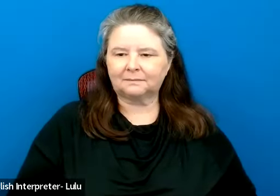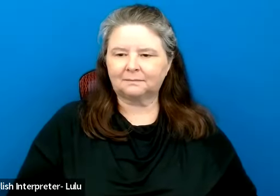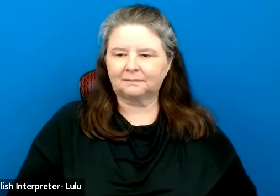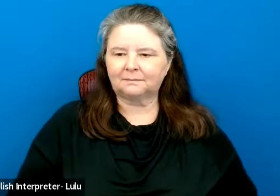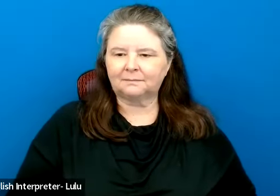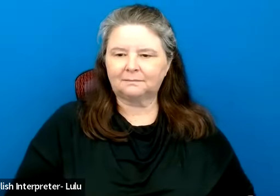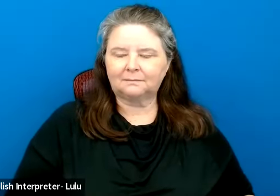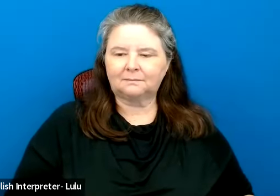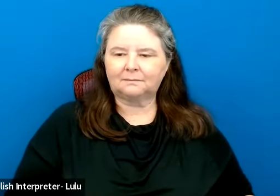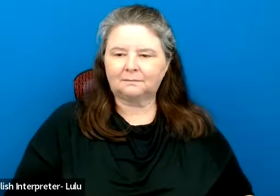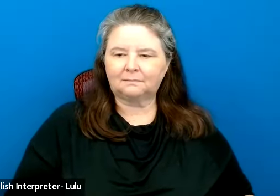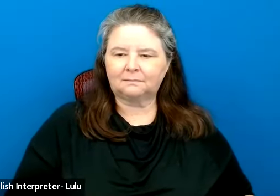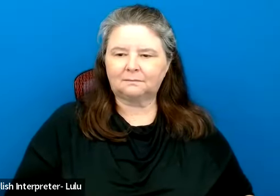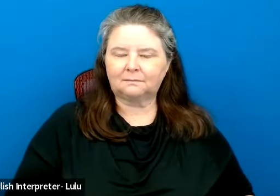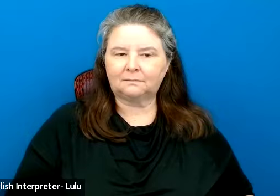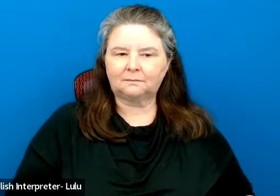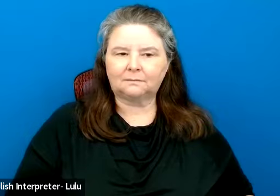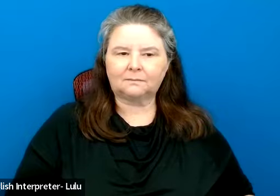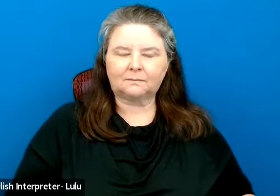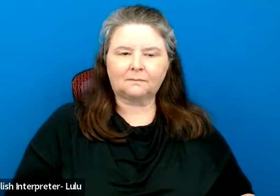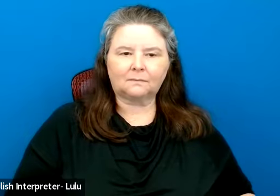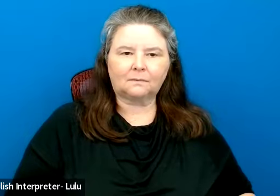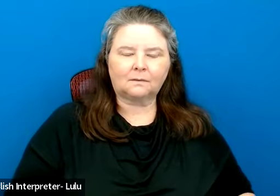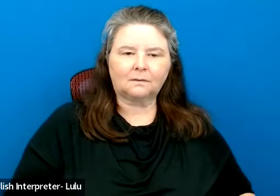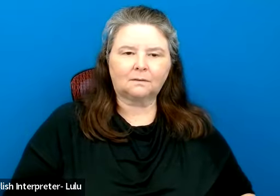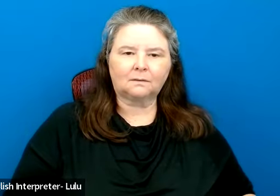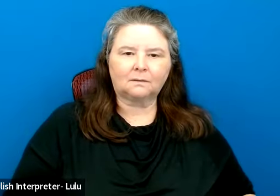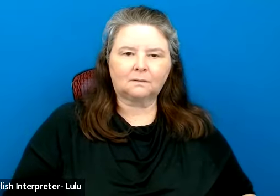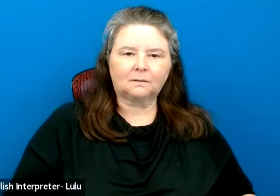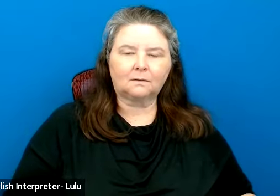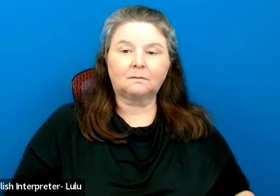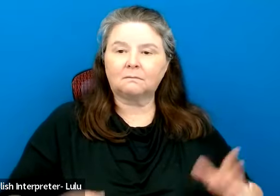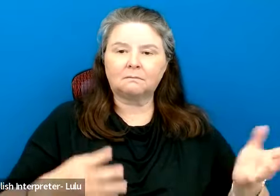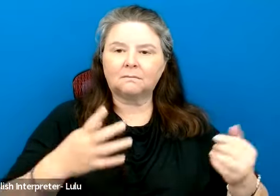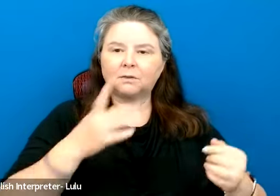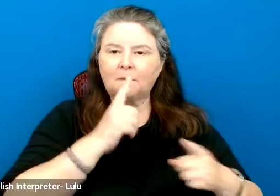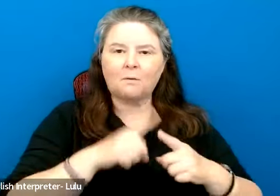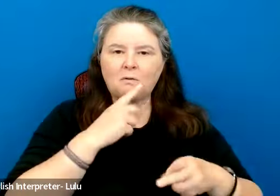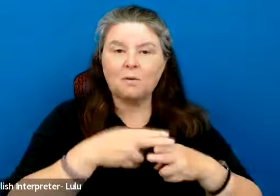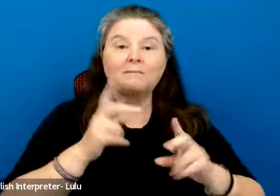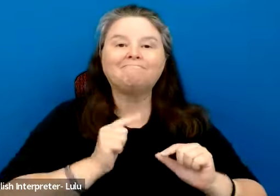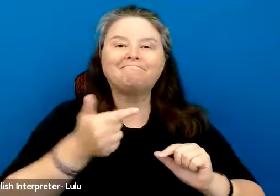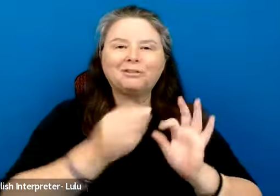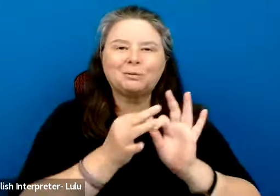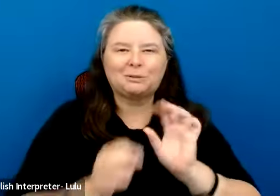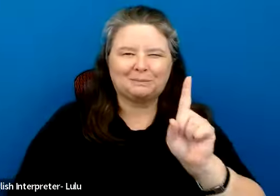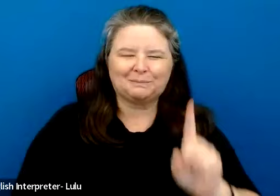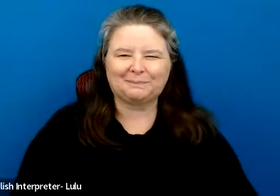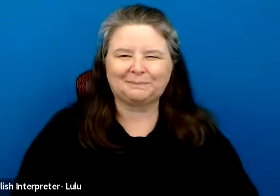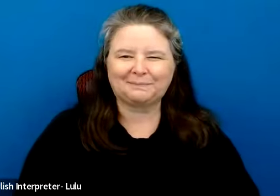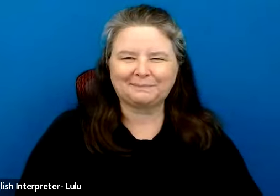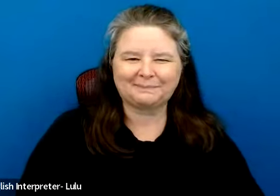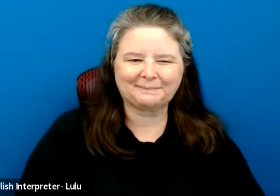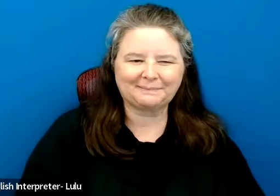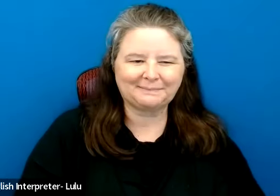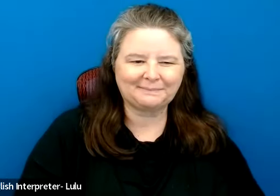upcoming events. I guess I don't know if Amanda wants to talk about it, or I'll just talk about it really quick. I don't know if there's